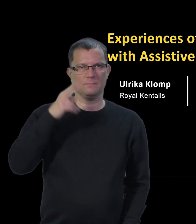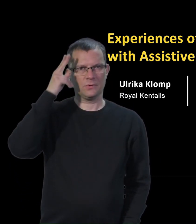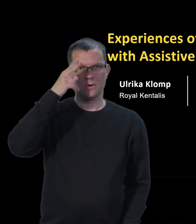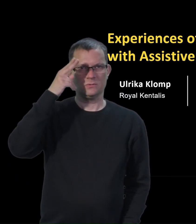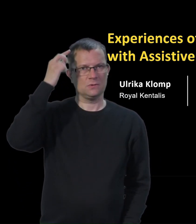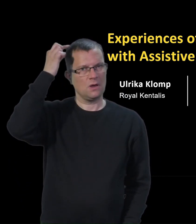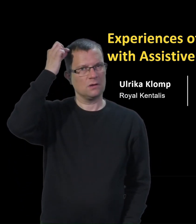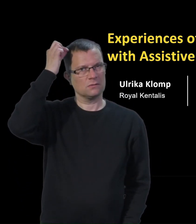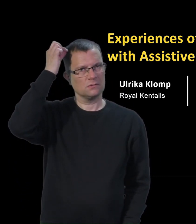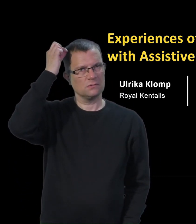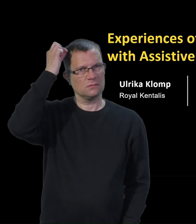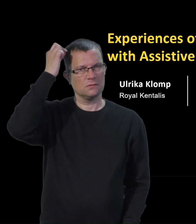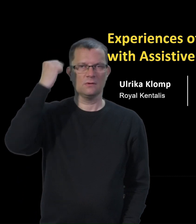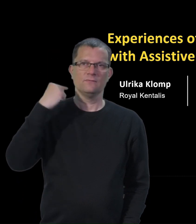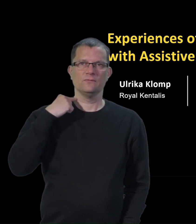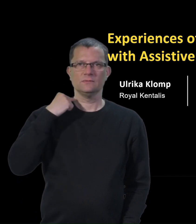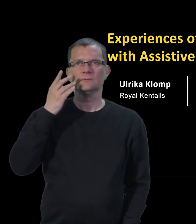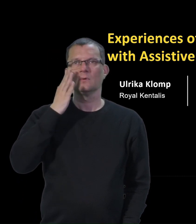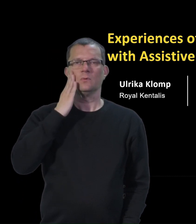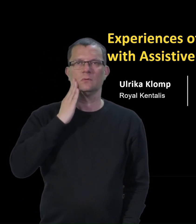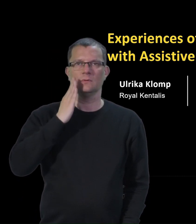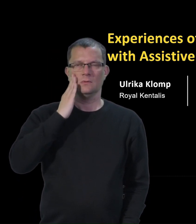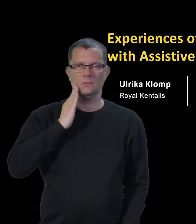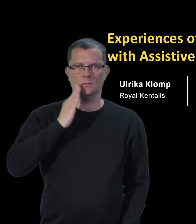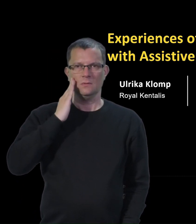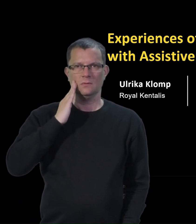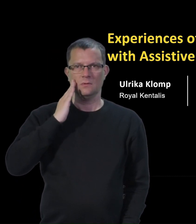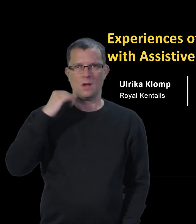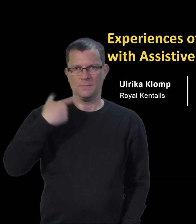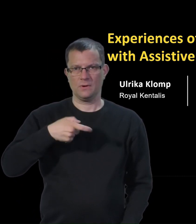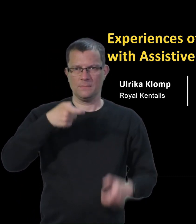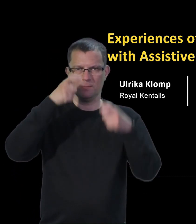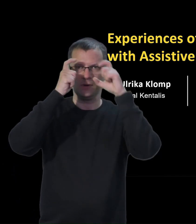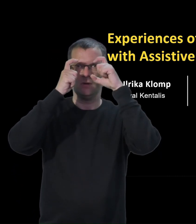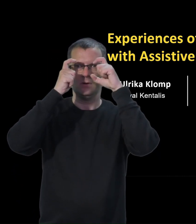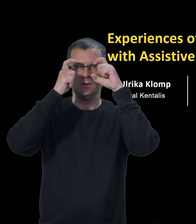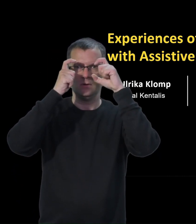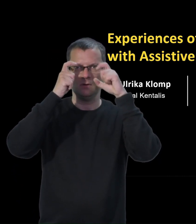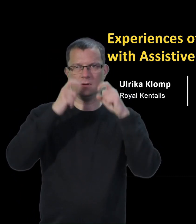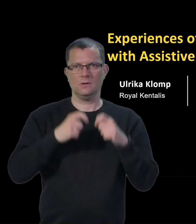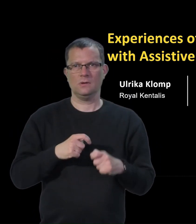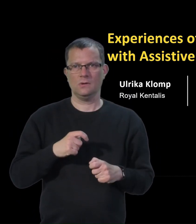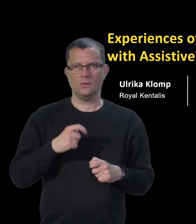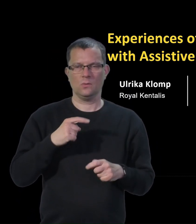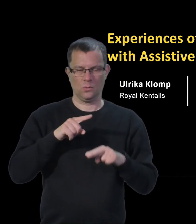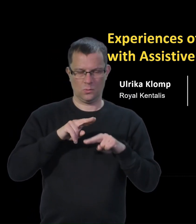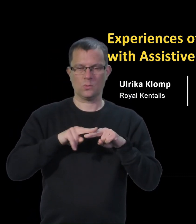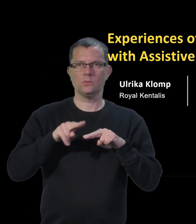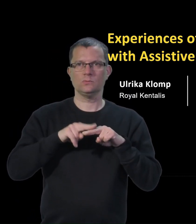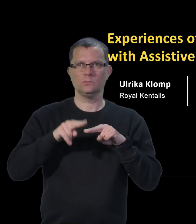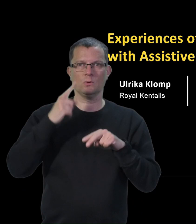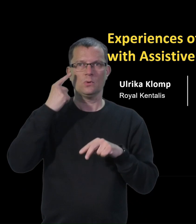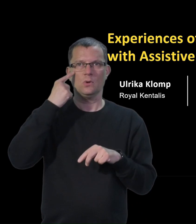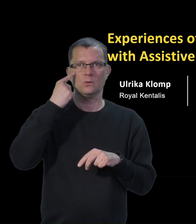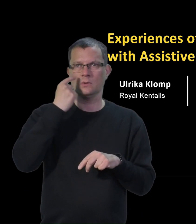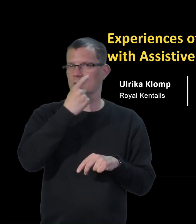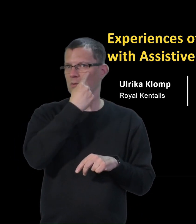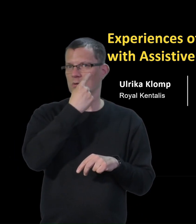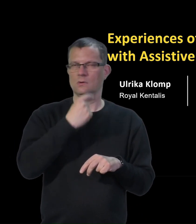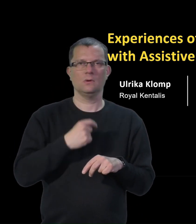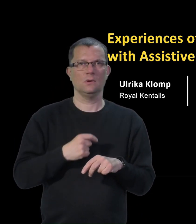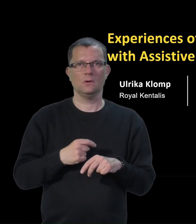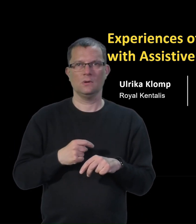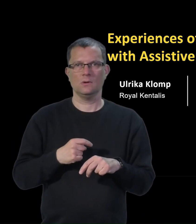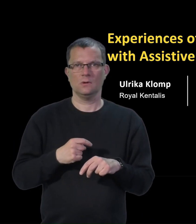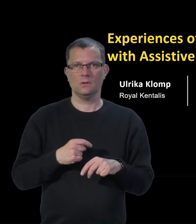I have brown hair, a white skin, and I'm wearing glasses. I have green